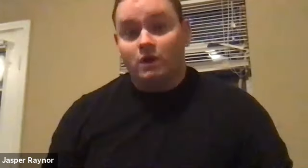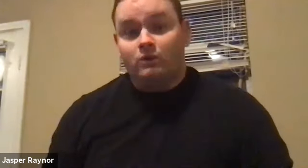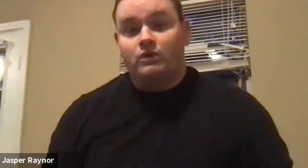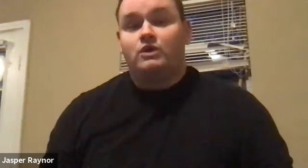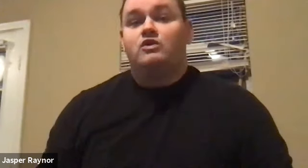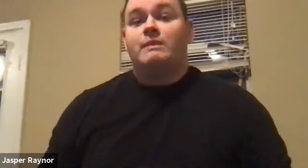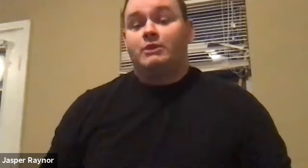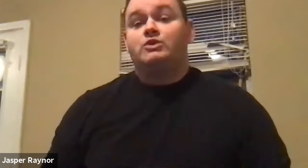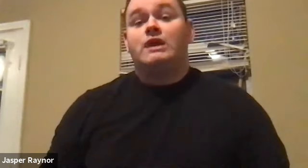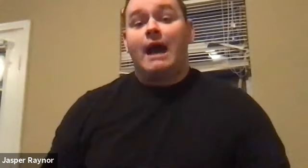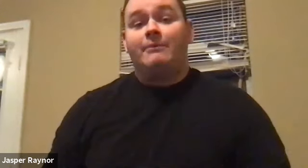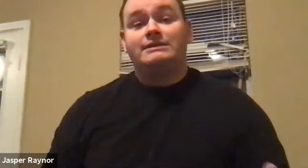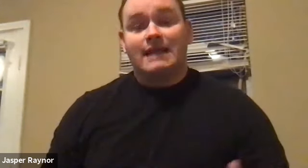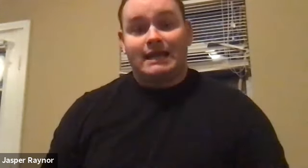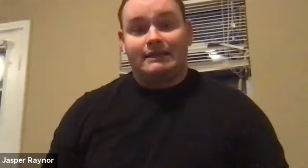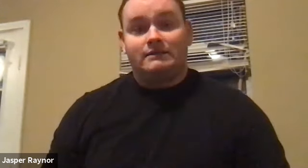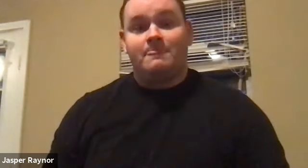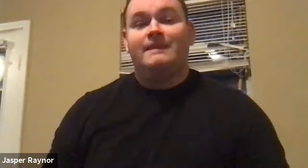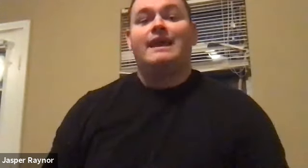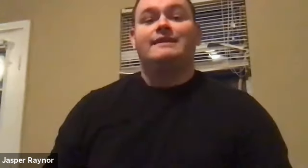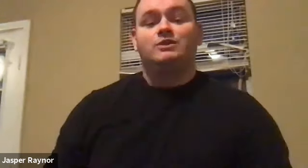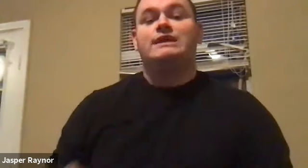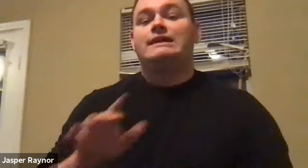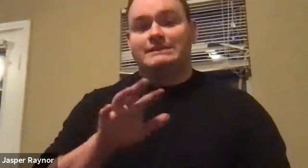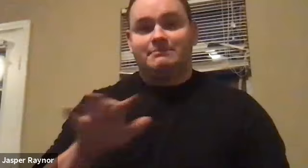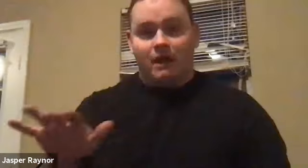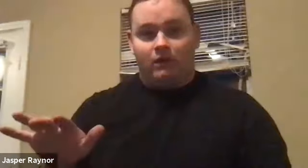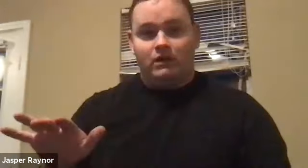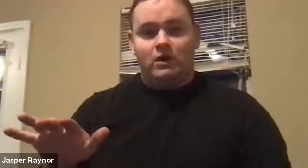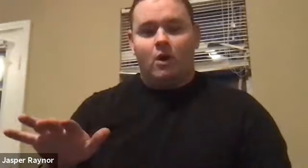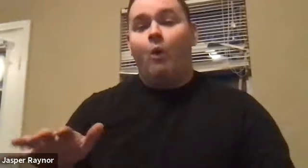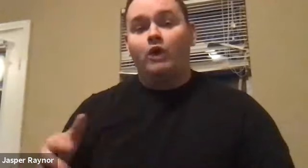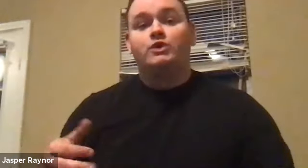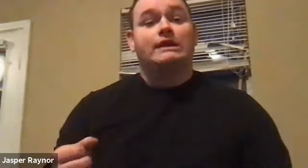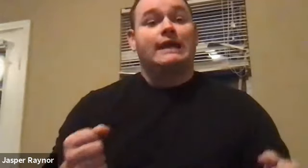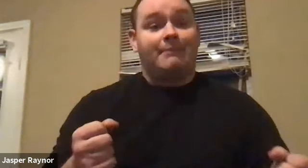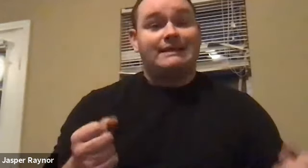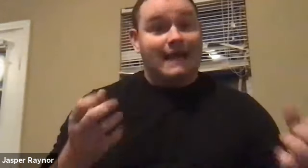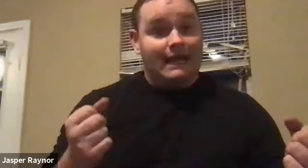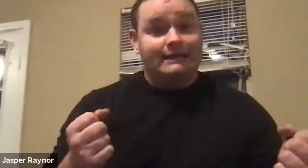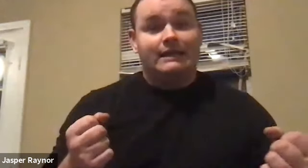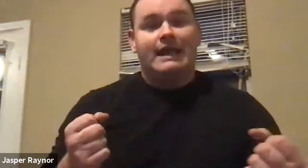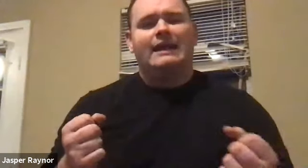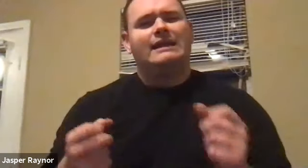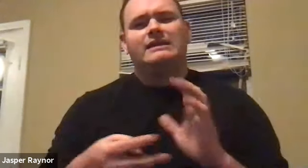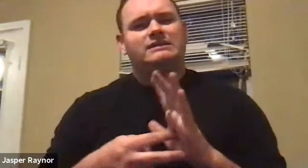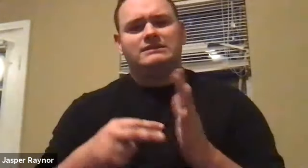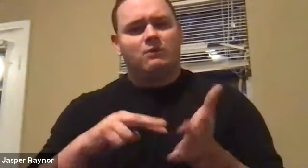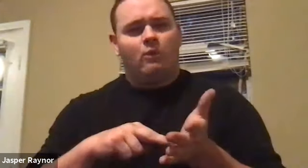know, remember you copy the sign and then you say spell. Or you can copy the sign and then what does